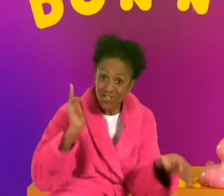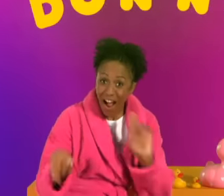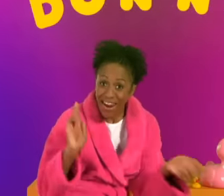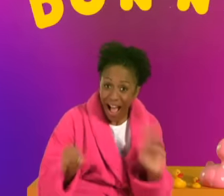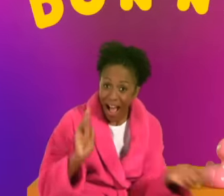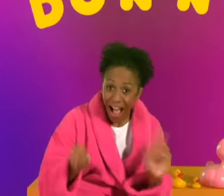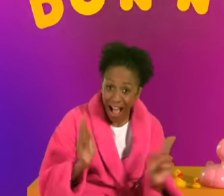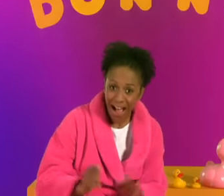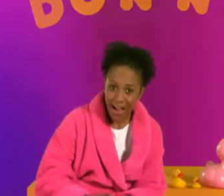Donna!